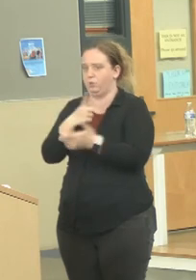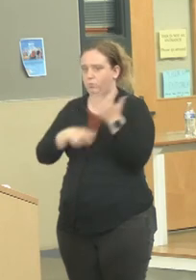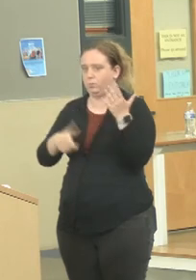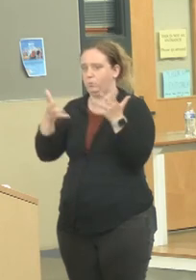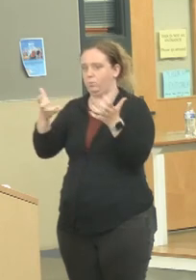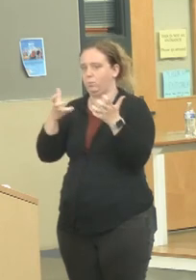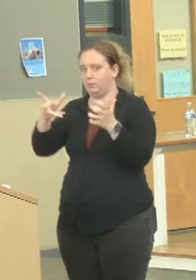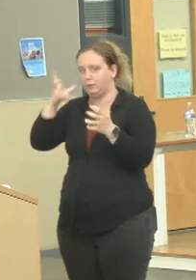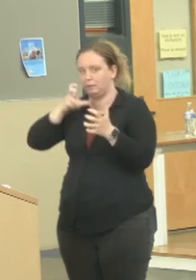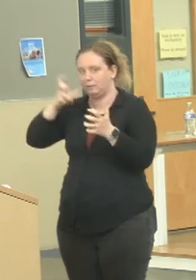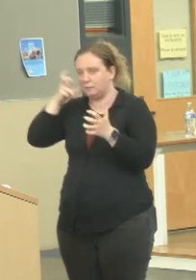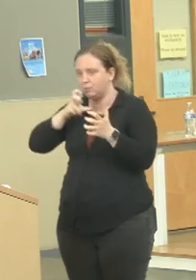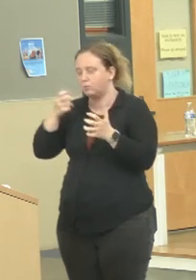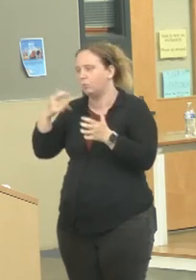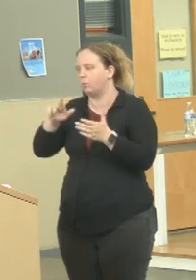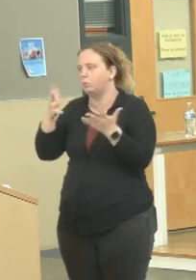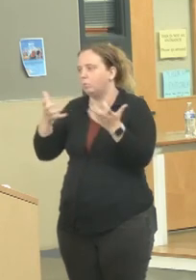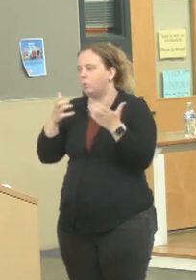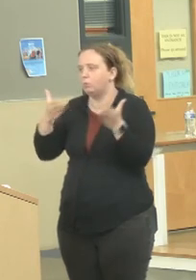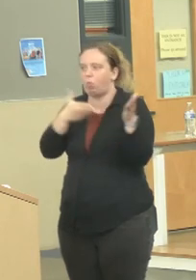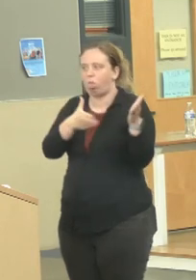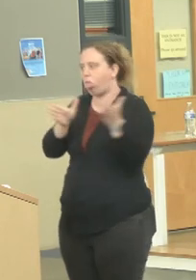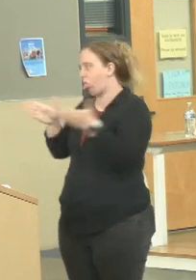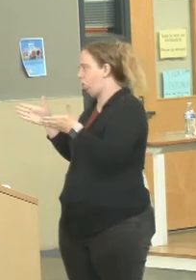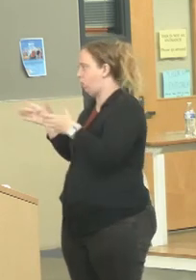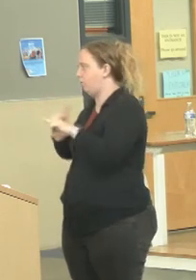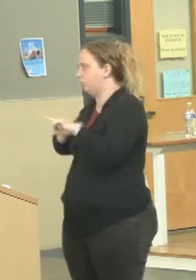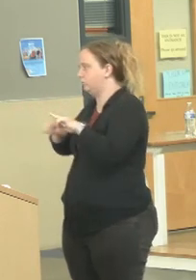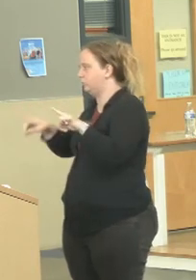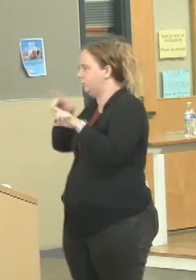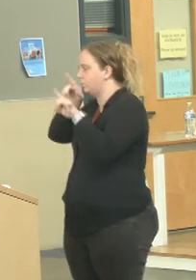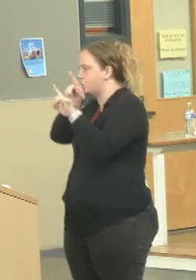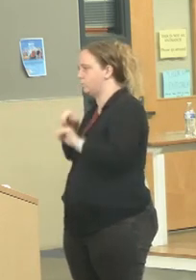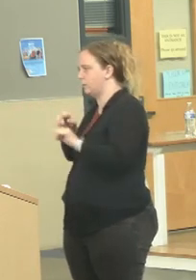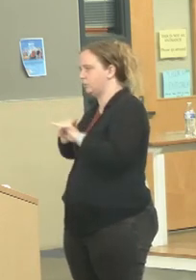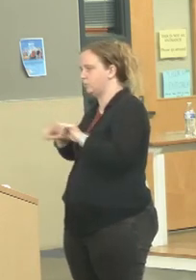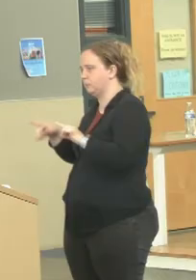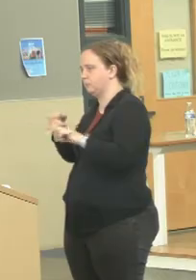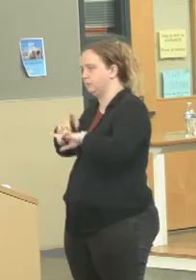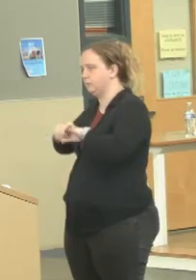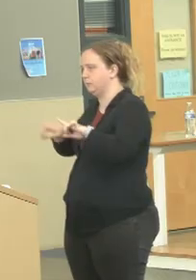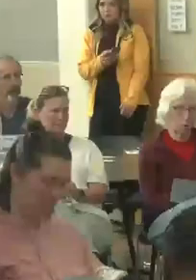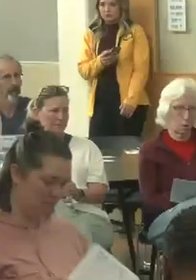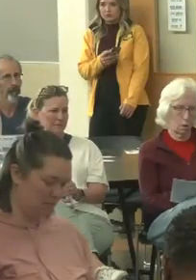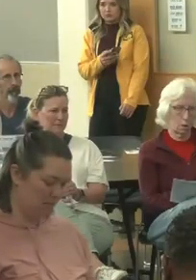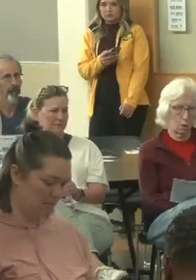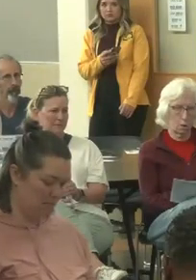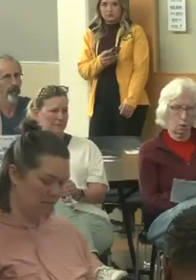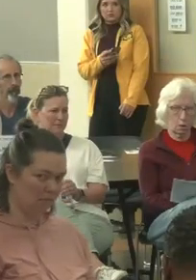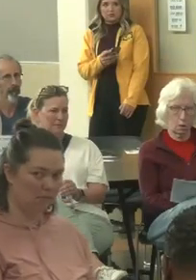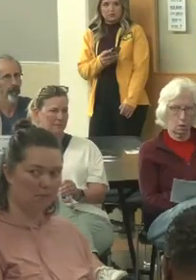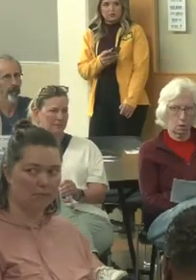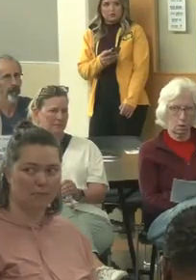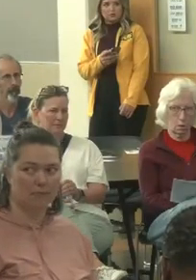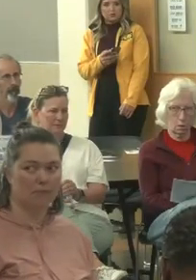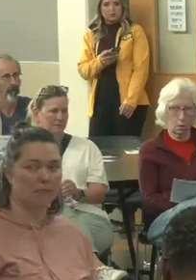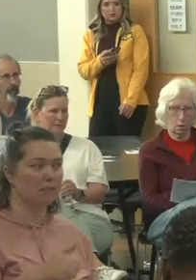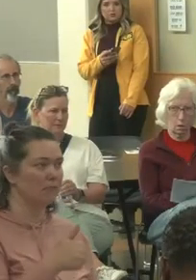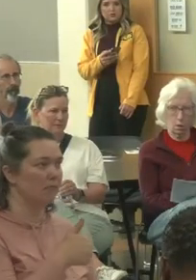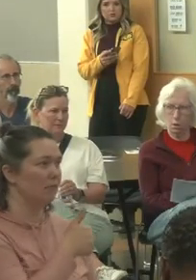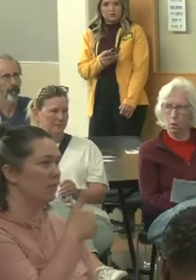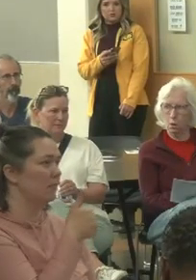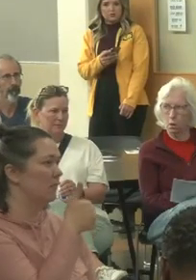are we wanting a whole different set of responses to some different questions? Is this adequate? Give me a thumbs up if this is okay.